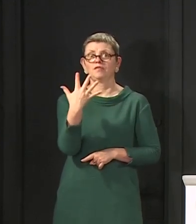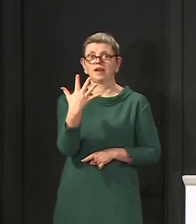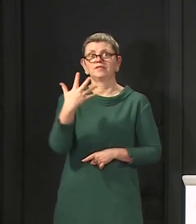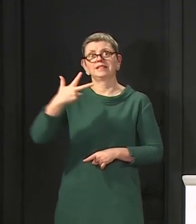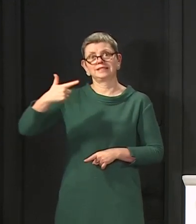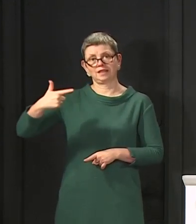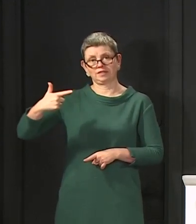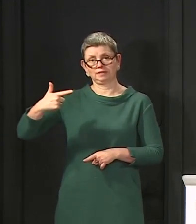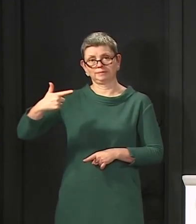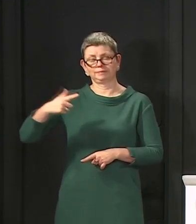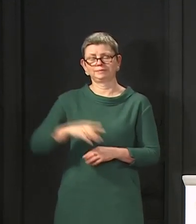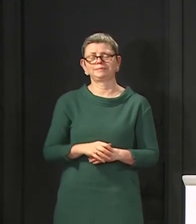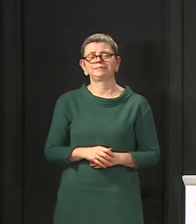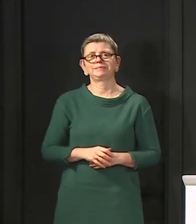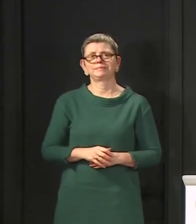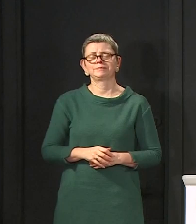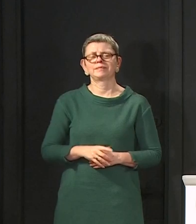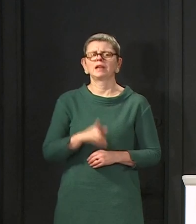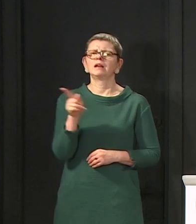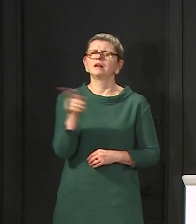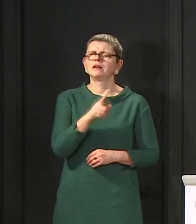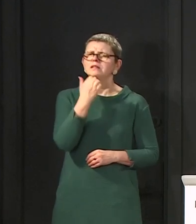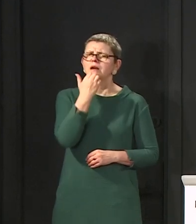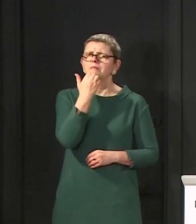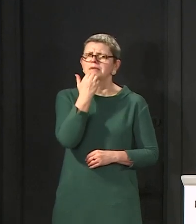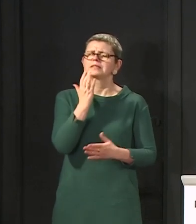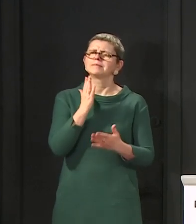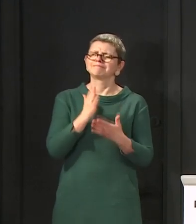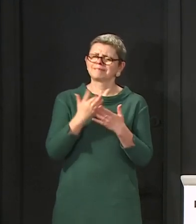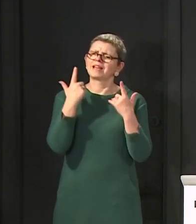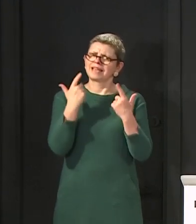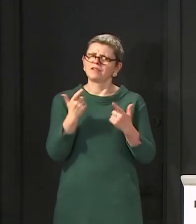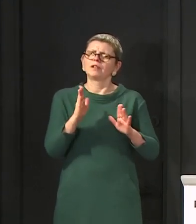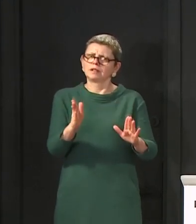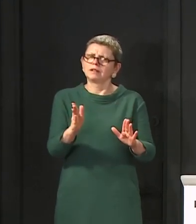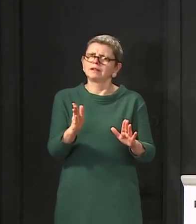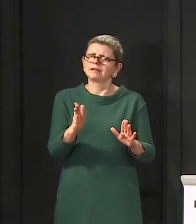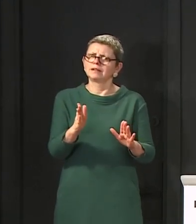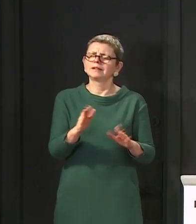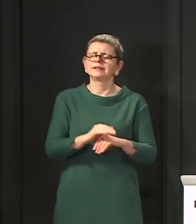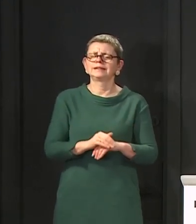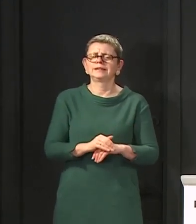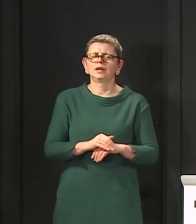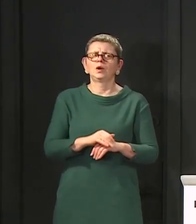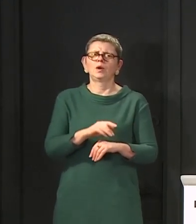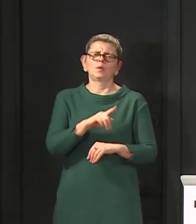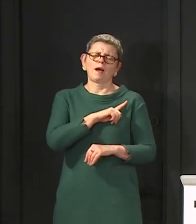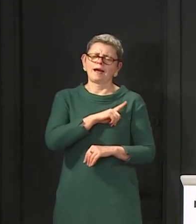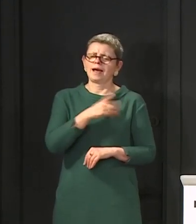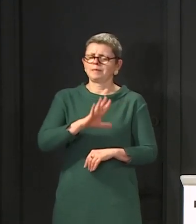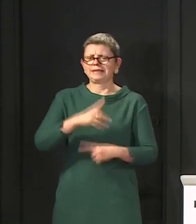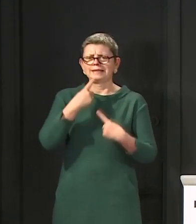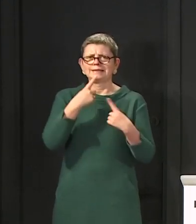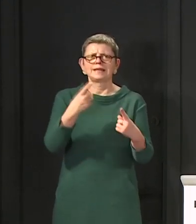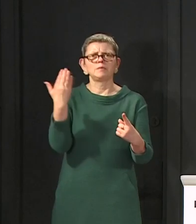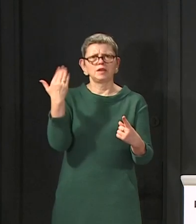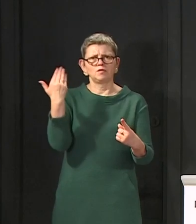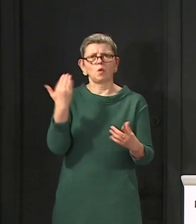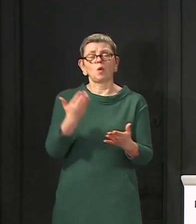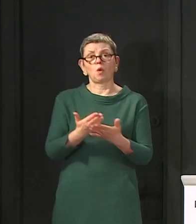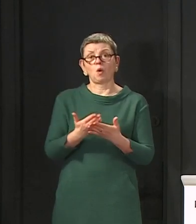1,857. These figures should, of course, be treated with some caution. As we said before, although deaths